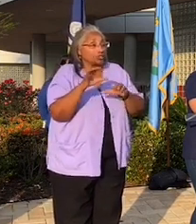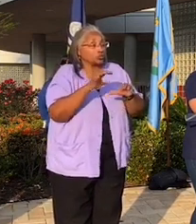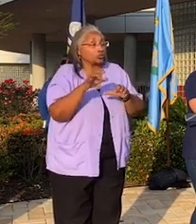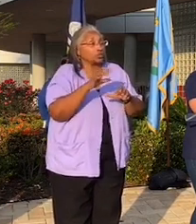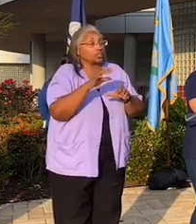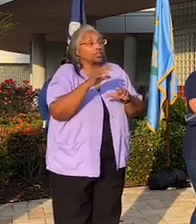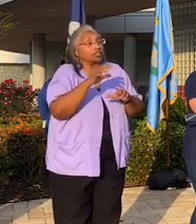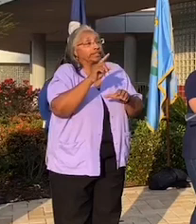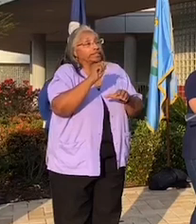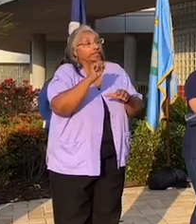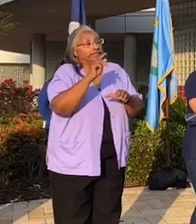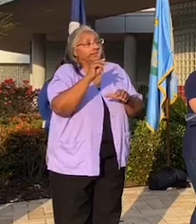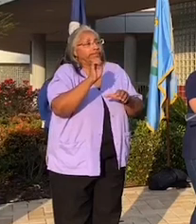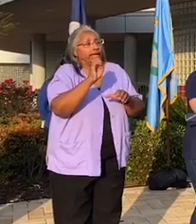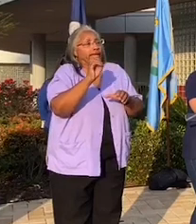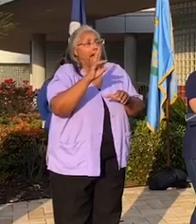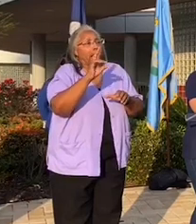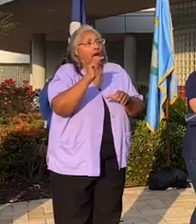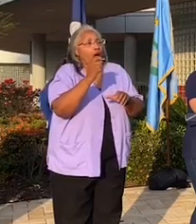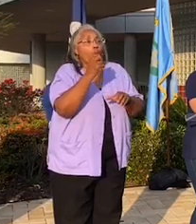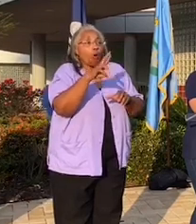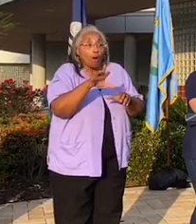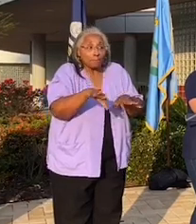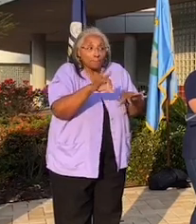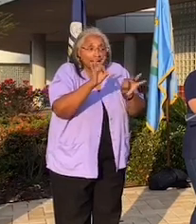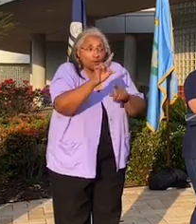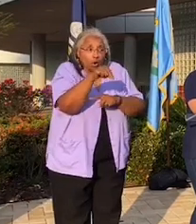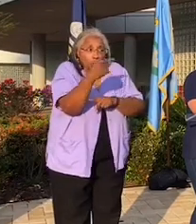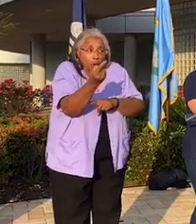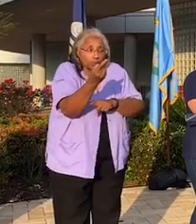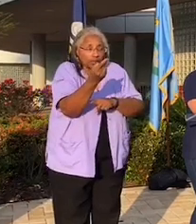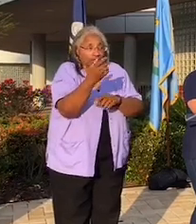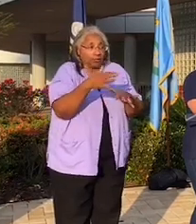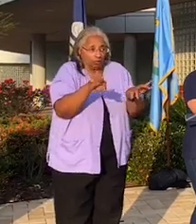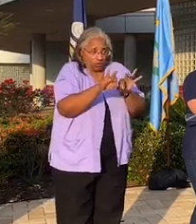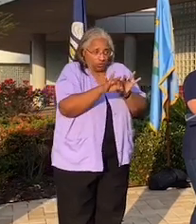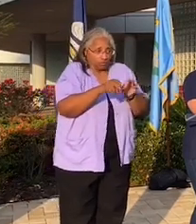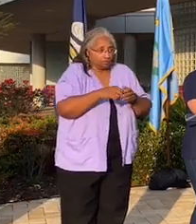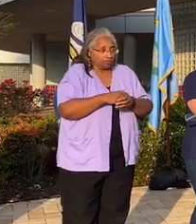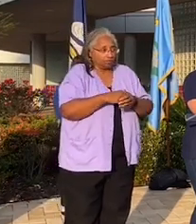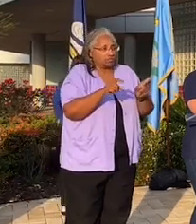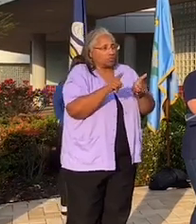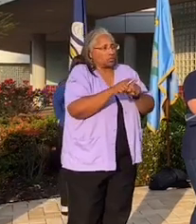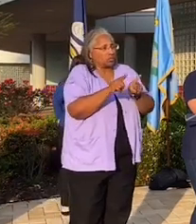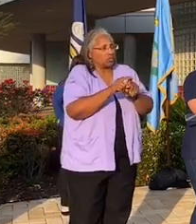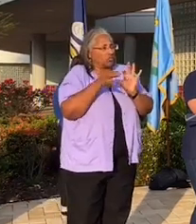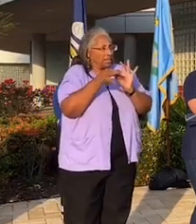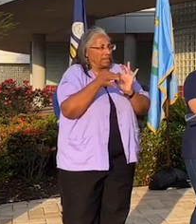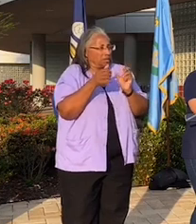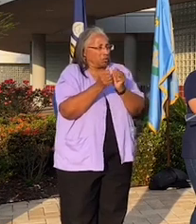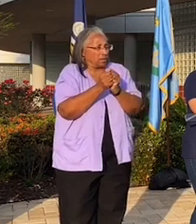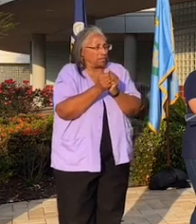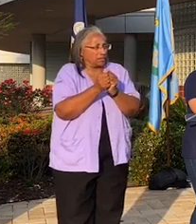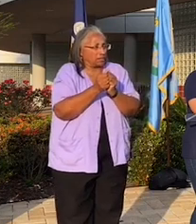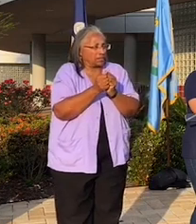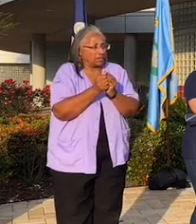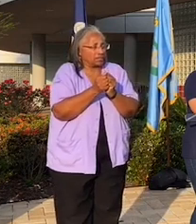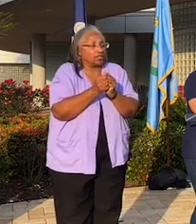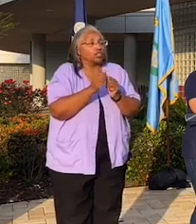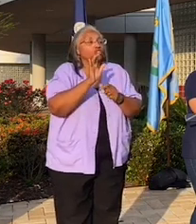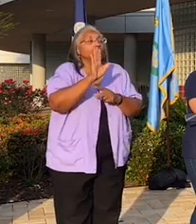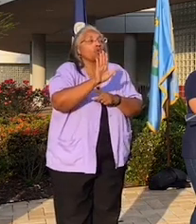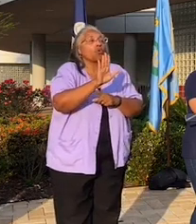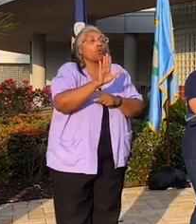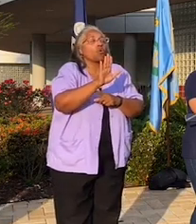takeout, delivery, or pickup only, essential. Also, as it relates to